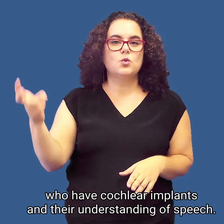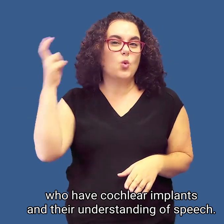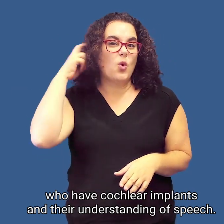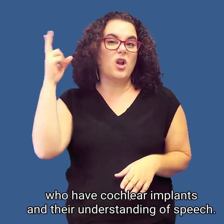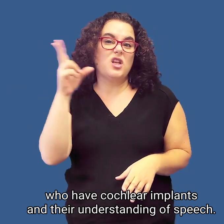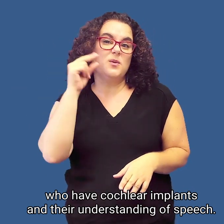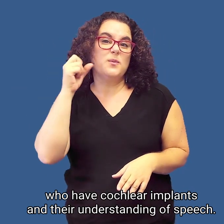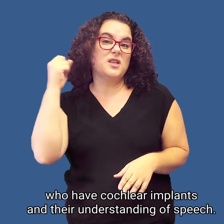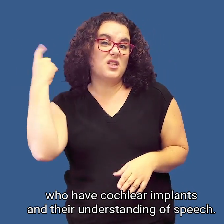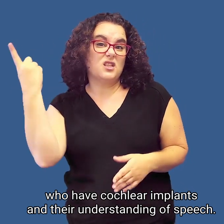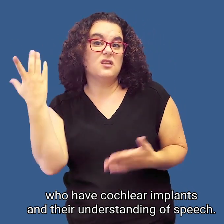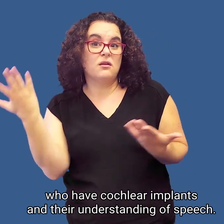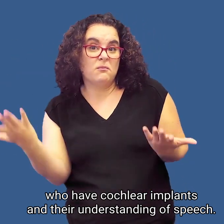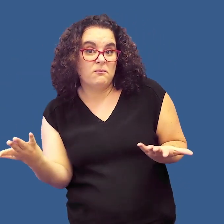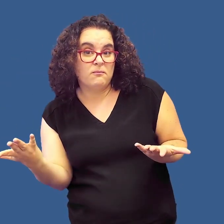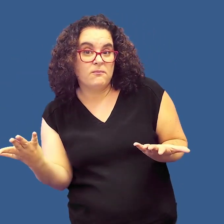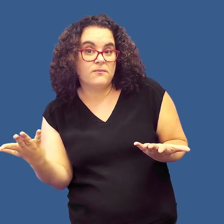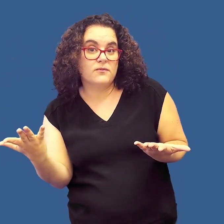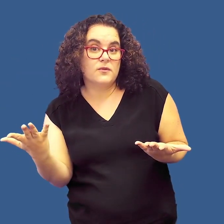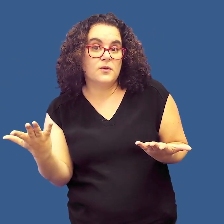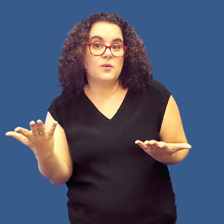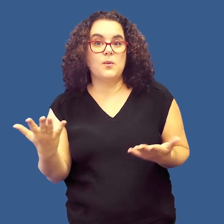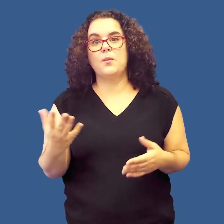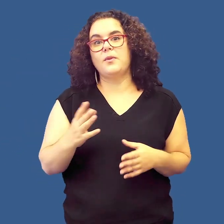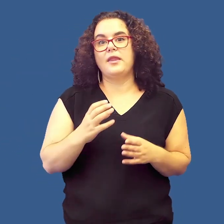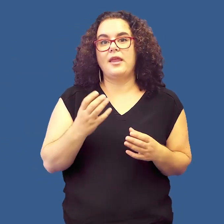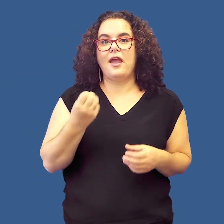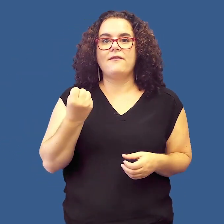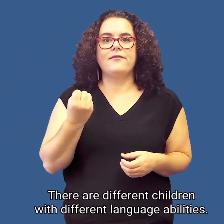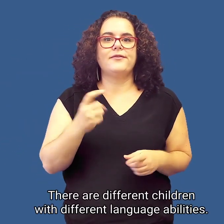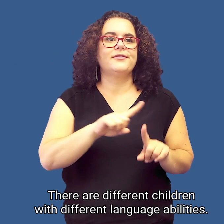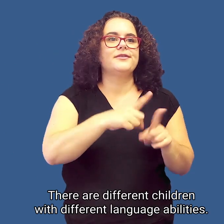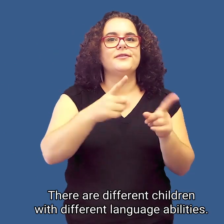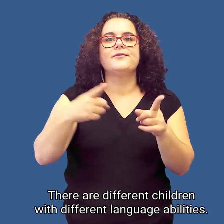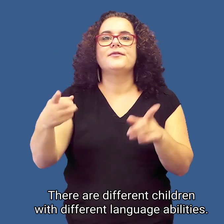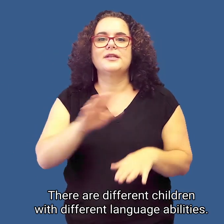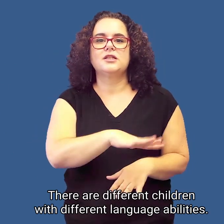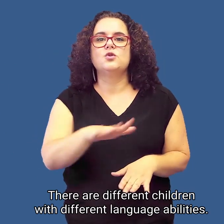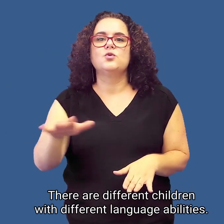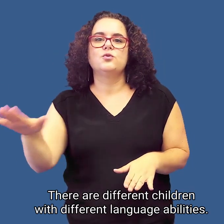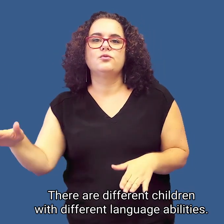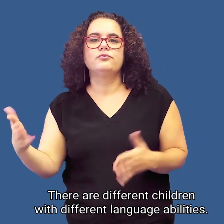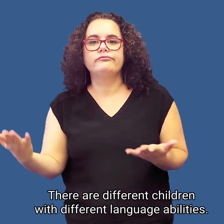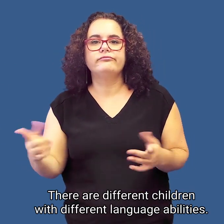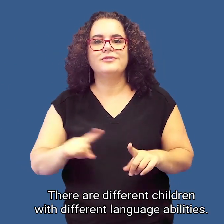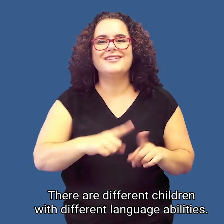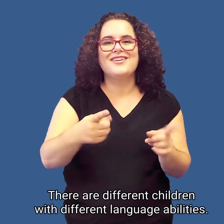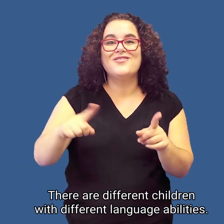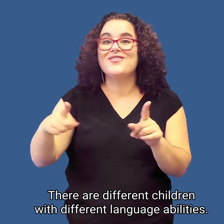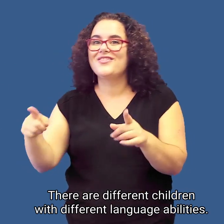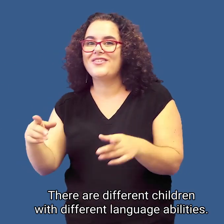their understanding of speech. Well, there are different children with different language